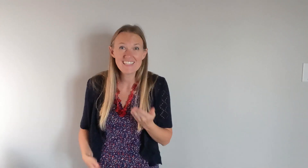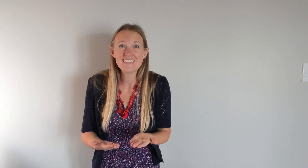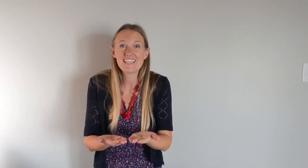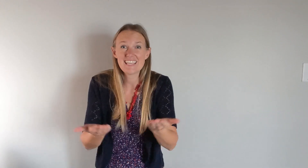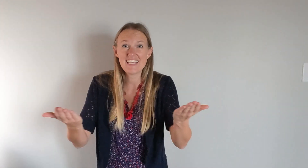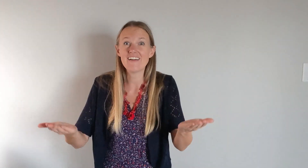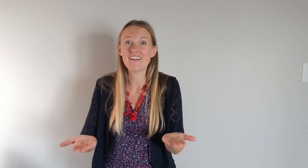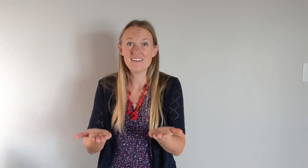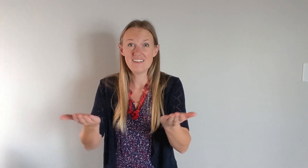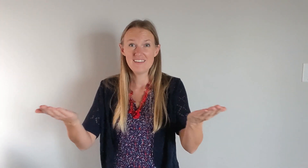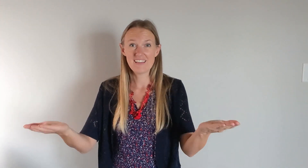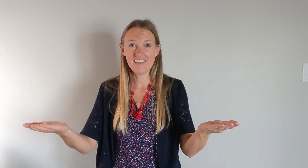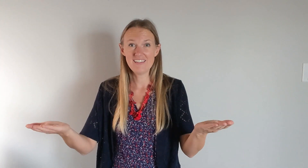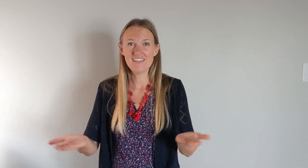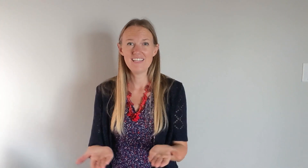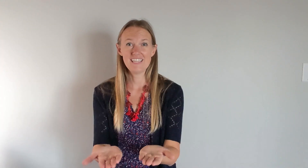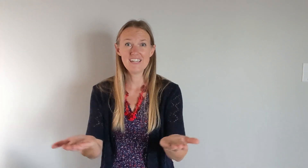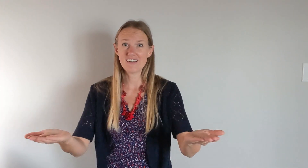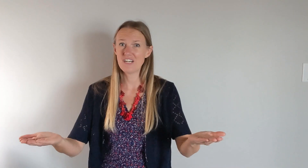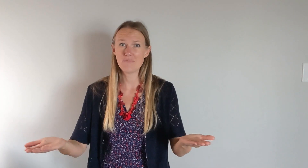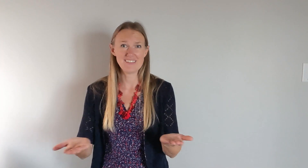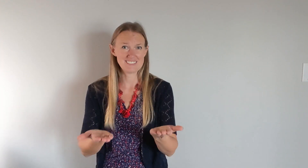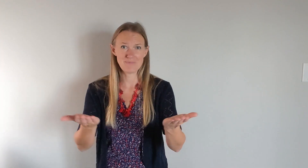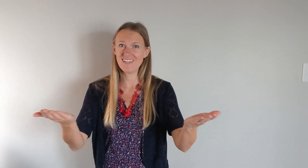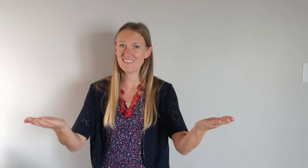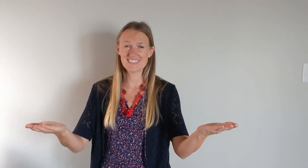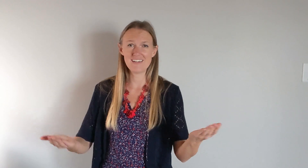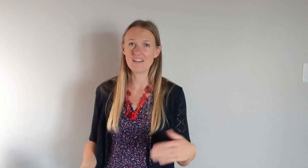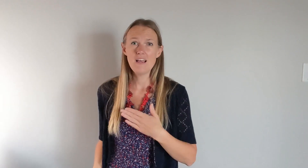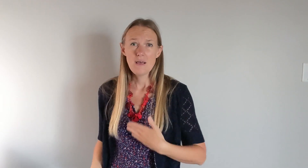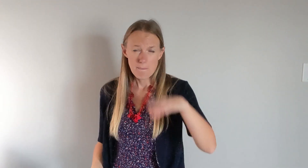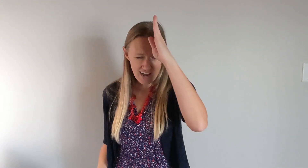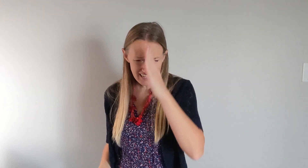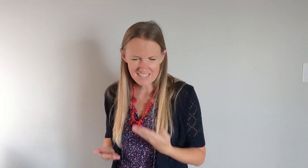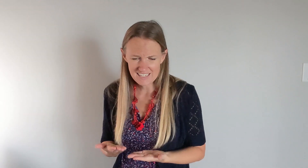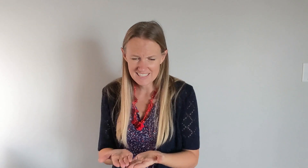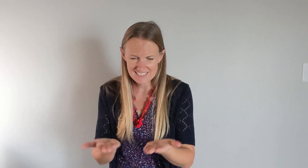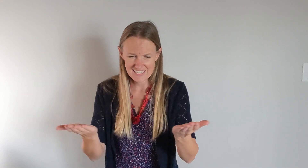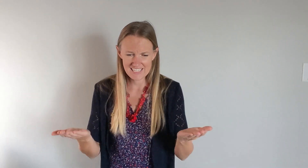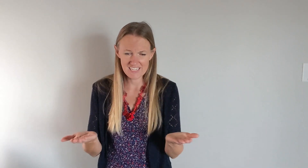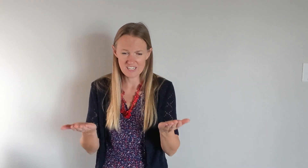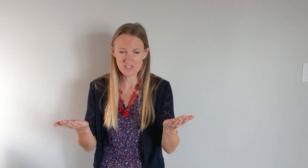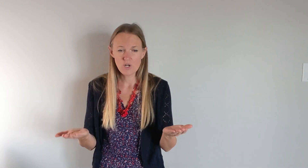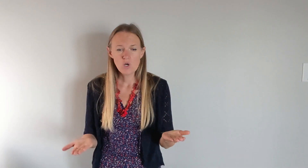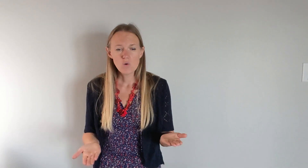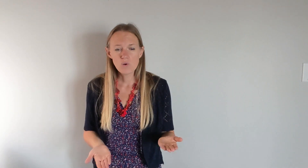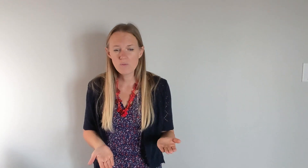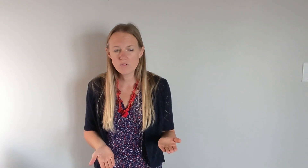is here, okay? Here, in our midst. My God's here. My God is here. We won't